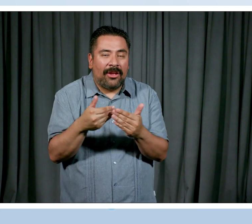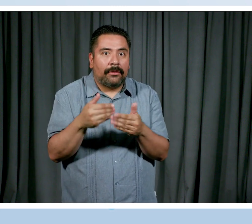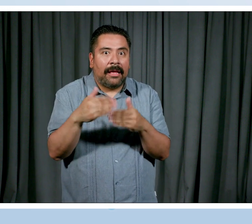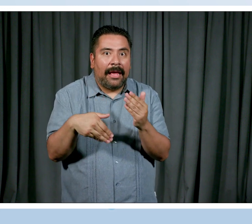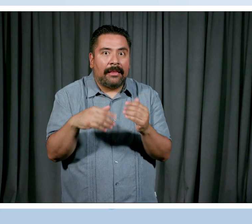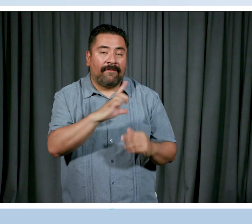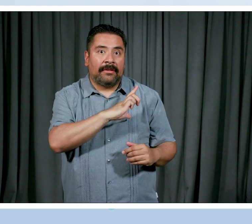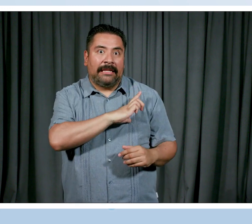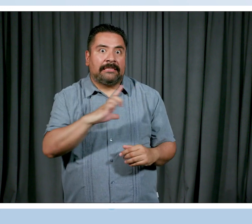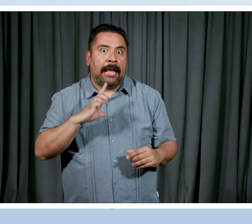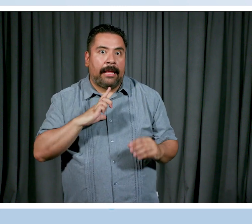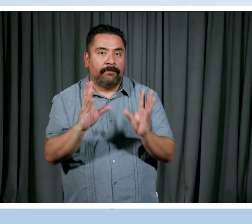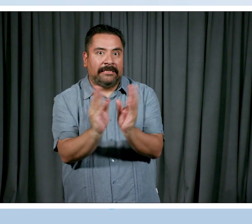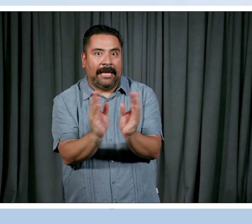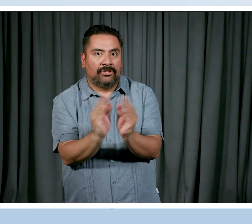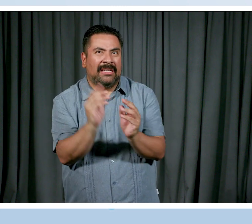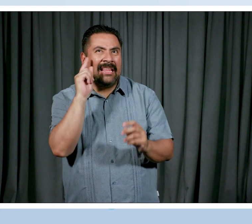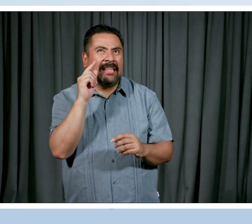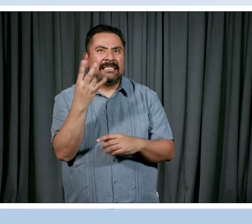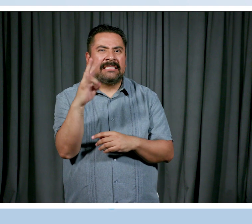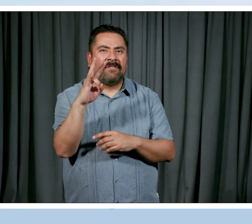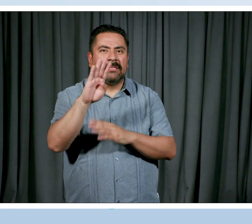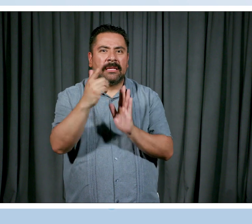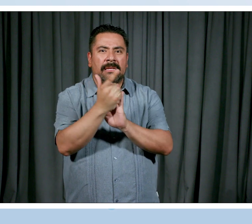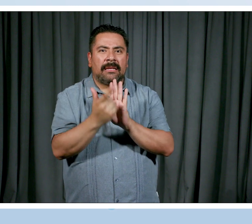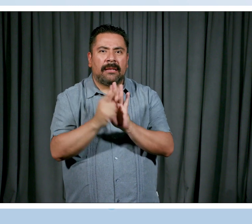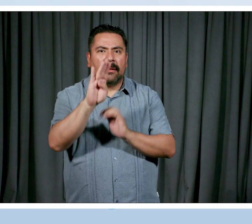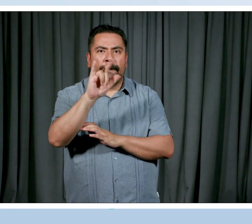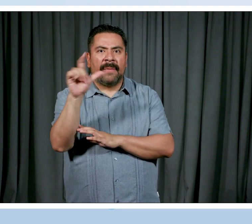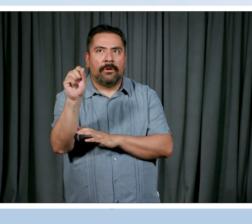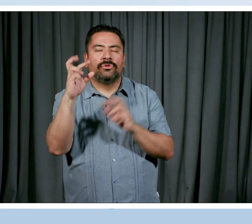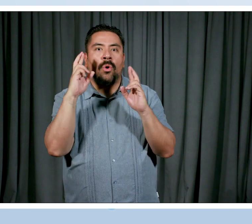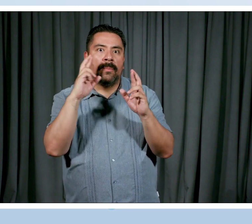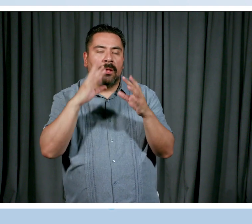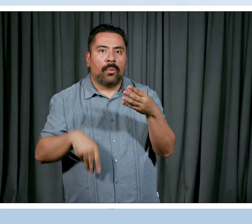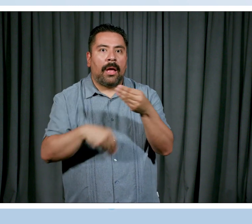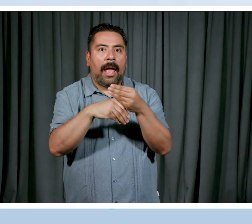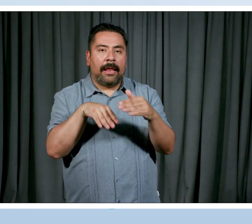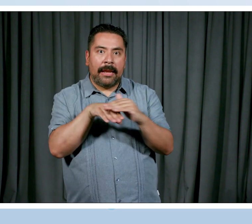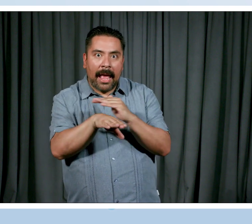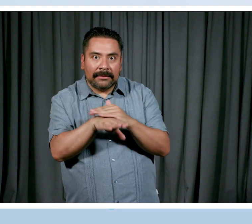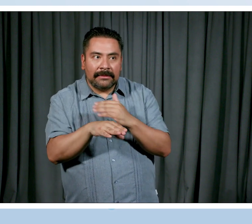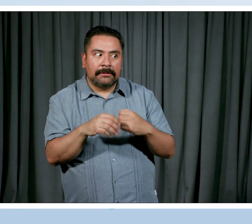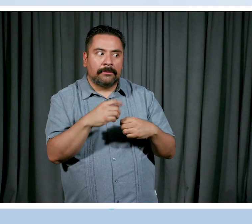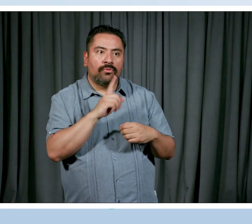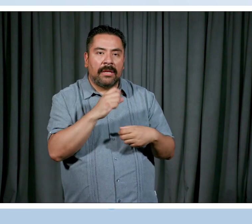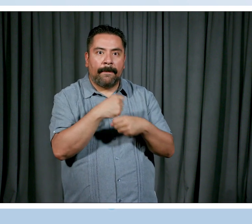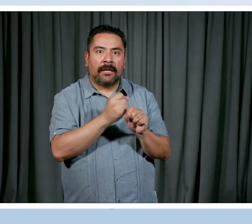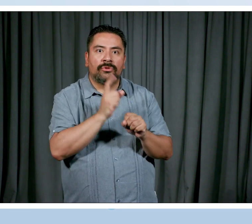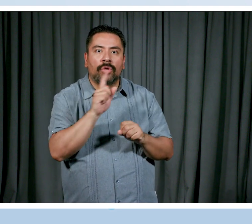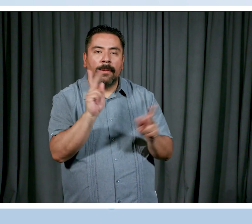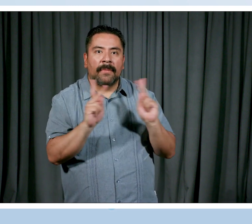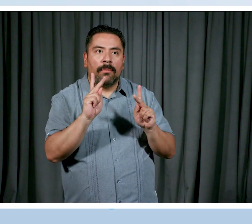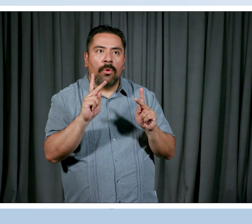session legislatively, so we're supporting, I think, 17 bills that hopefully will expand access. And just making sure that people really know, as